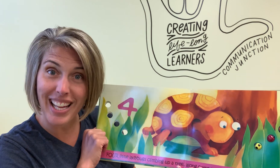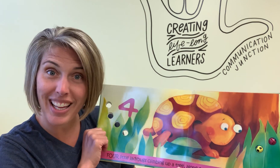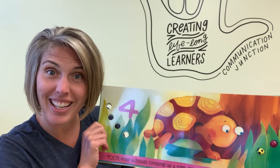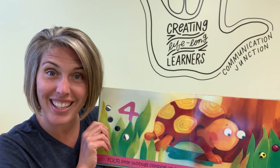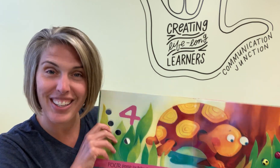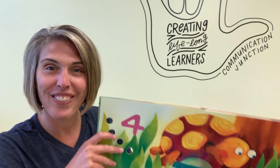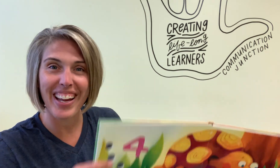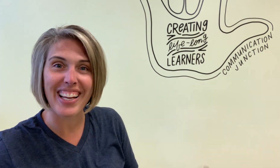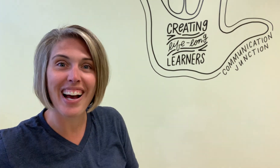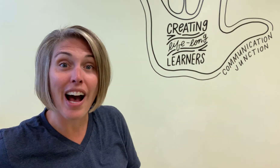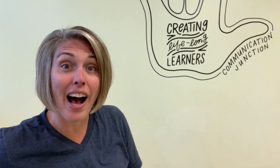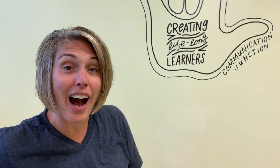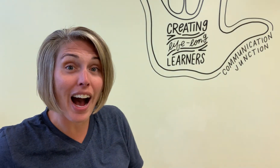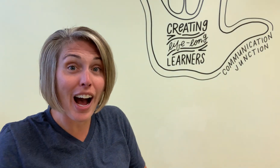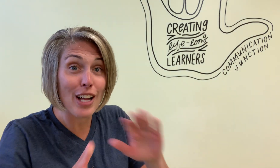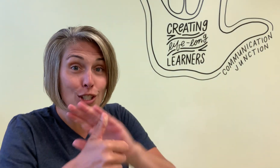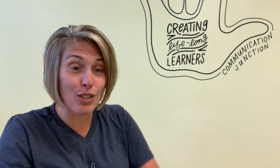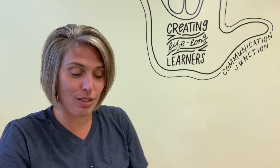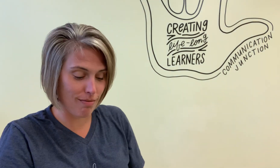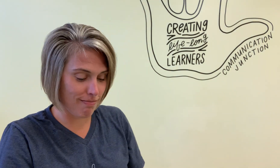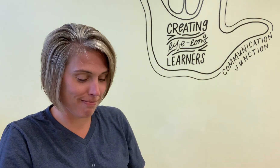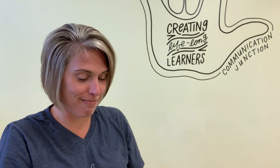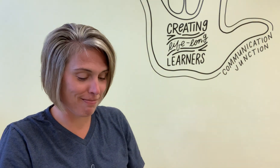that? You're right. A